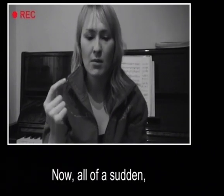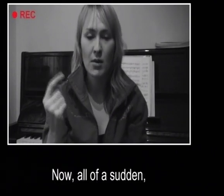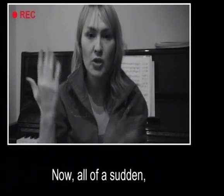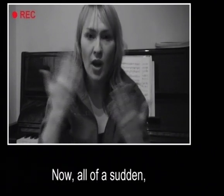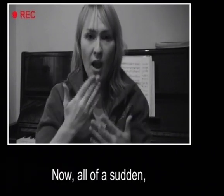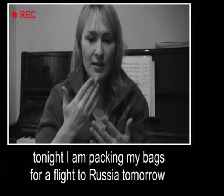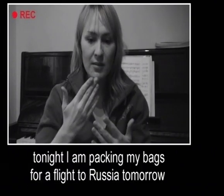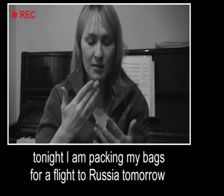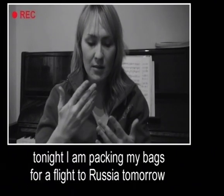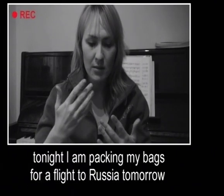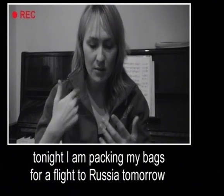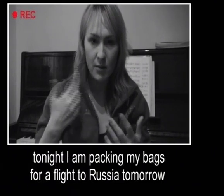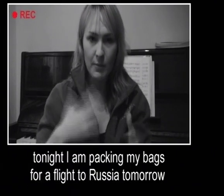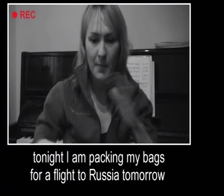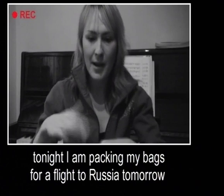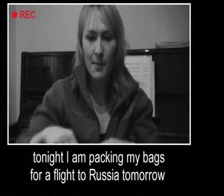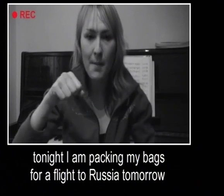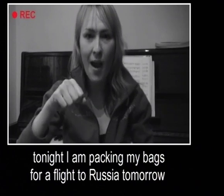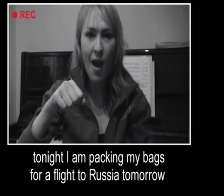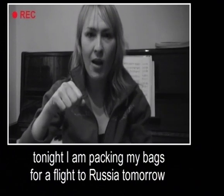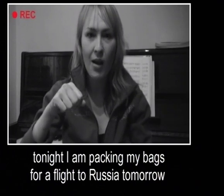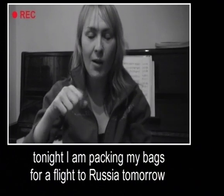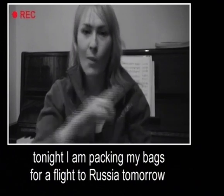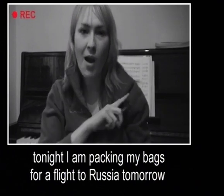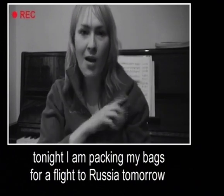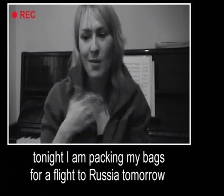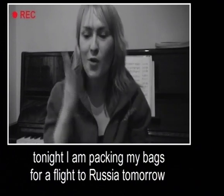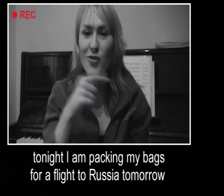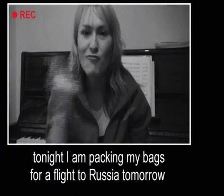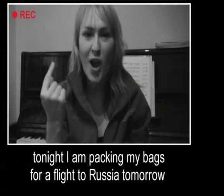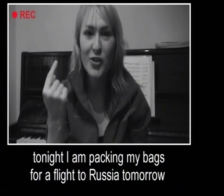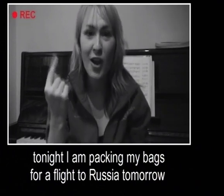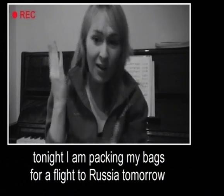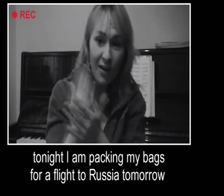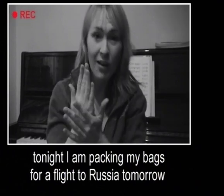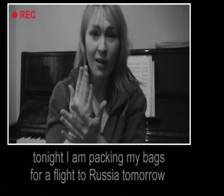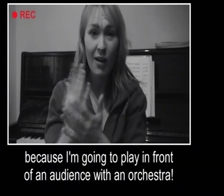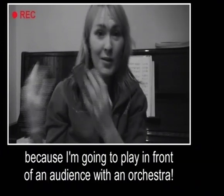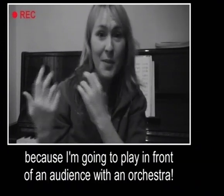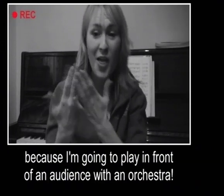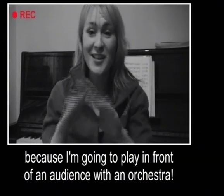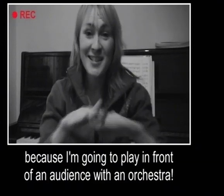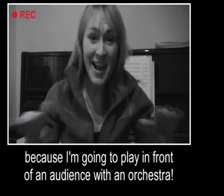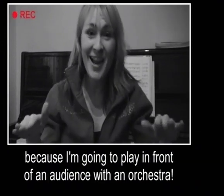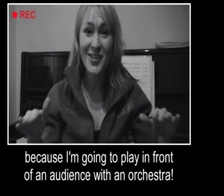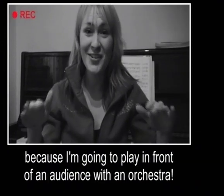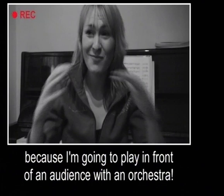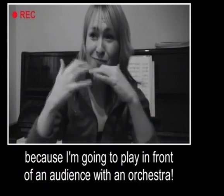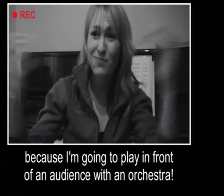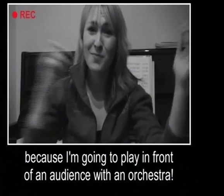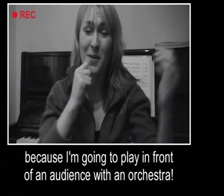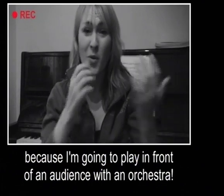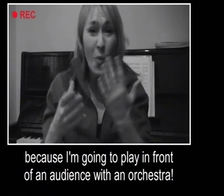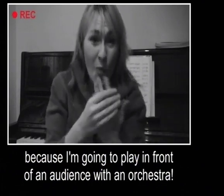all of a sudden, tonight, I am packing my bag for a flight to Russia tomorrow, because I am going to play in front